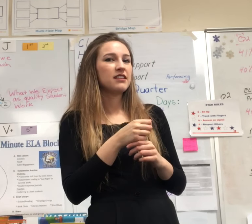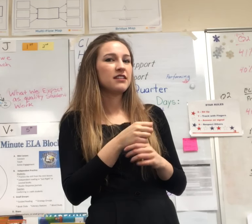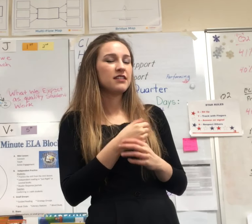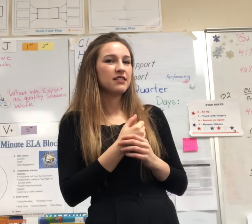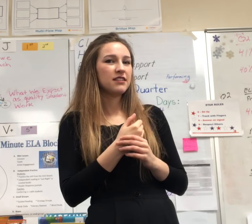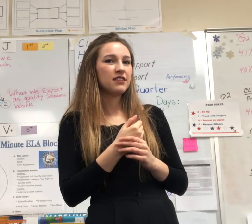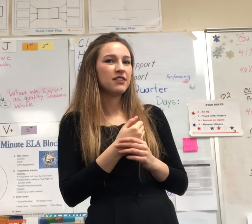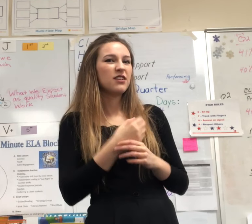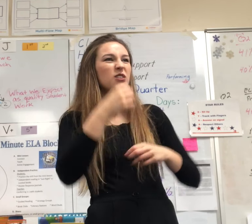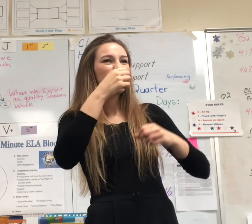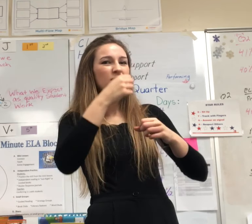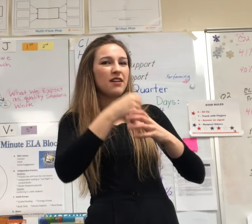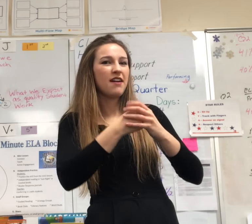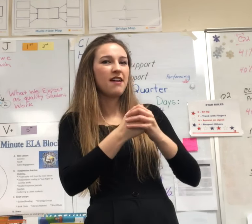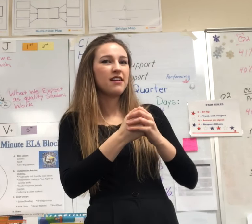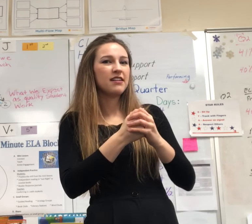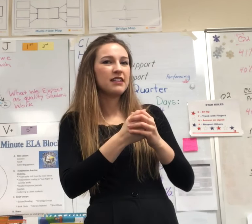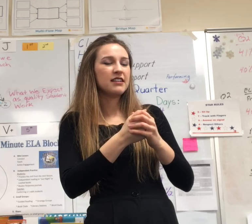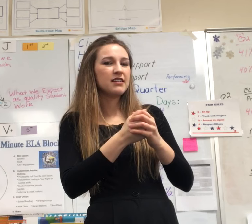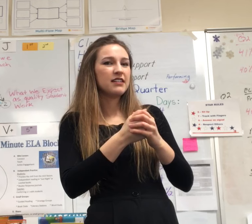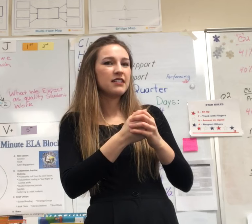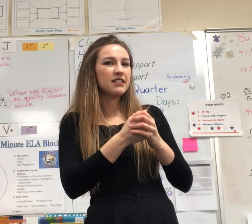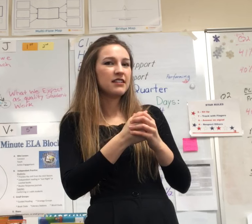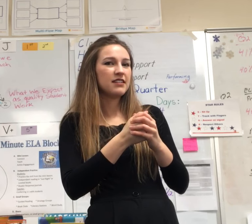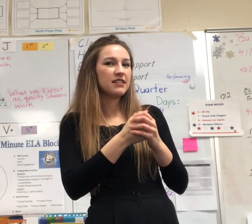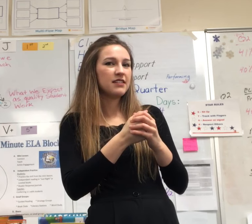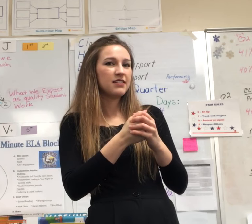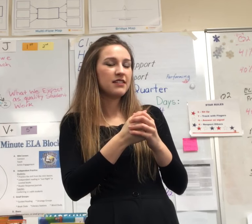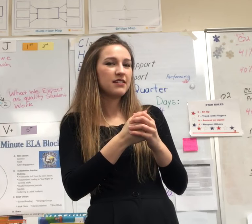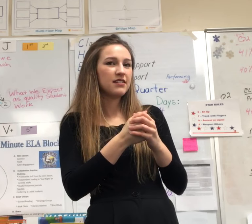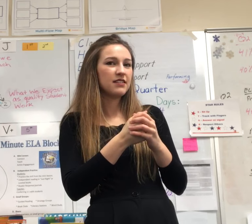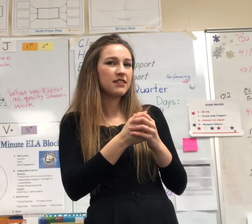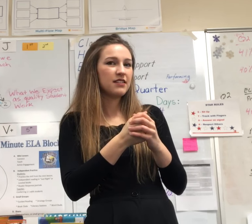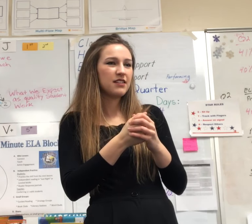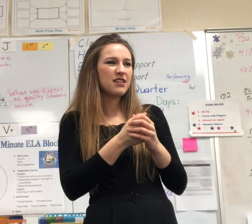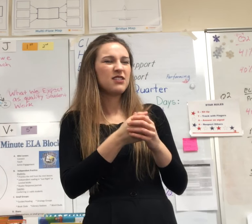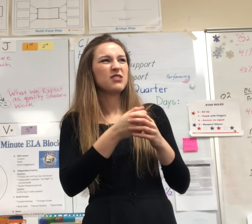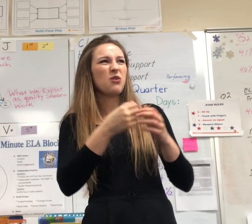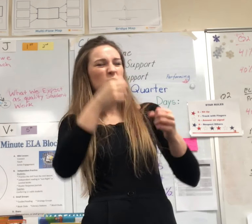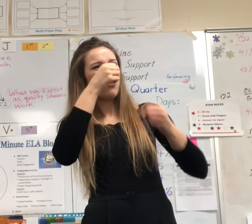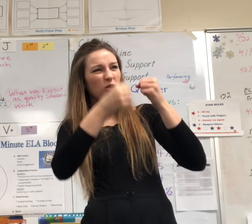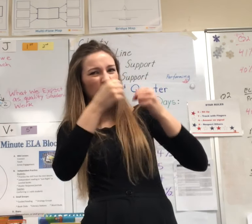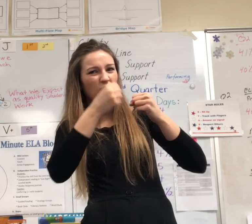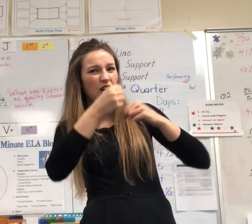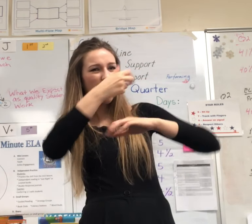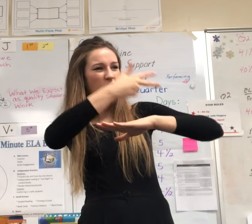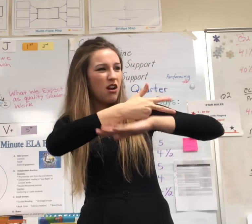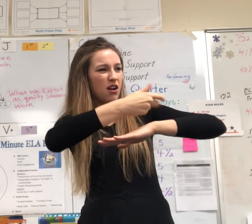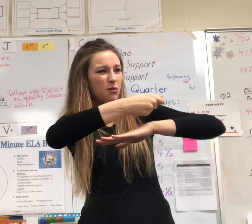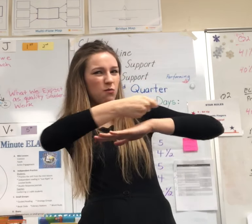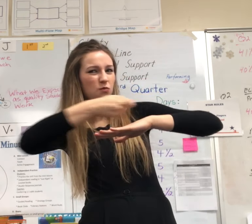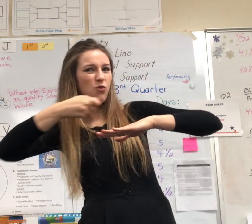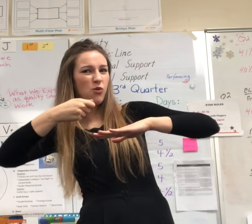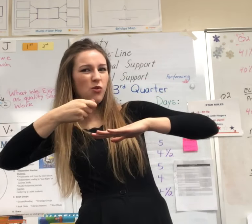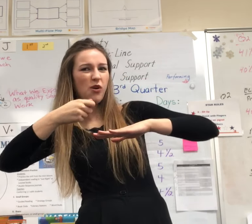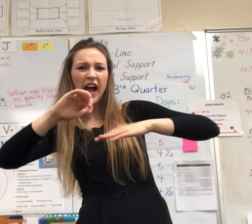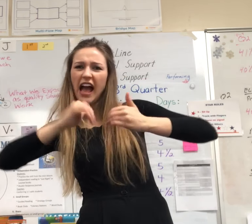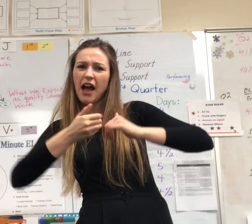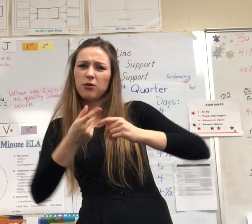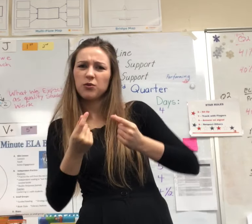I don't know how do you, when you pull it back, how do you do it? What do you mean when you pull it? Like, how do you supposed to let it go? You pull